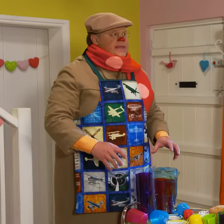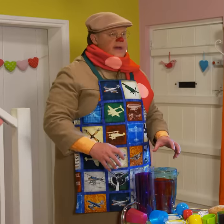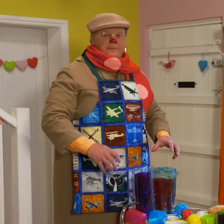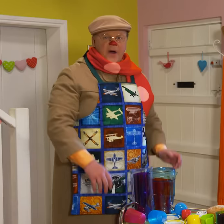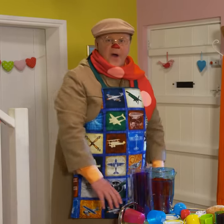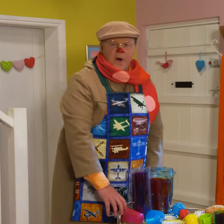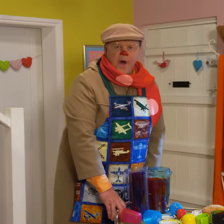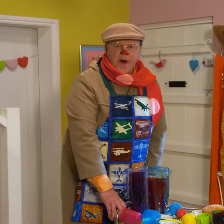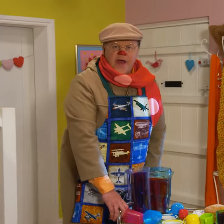Dear boy.